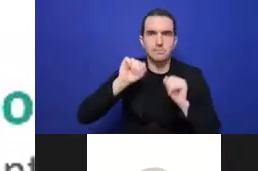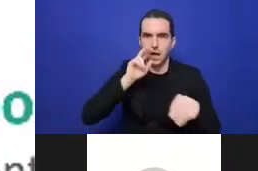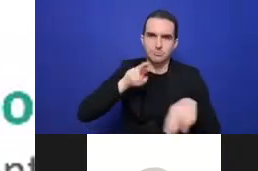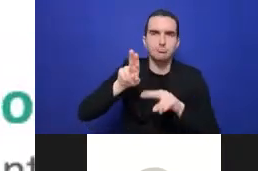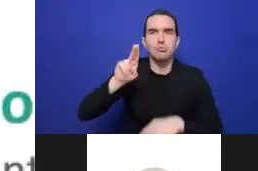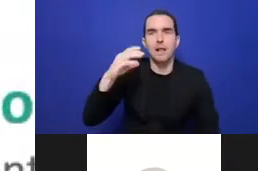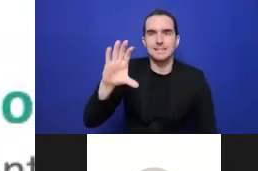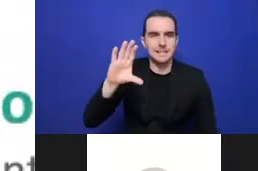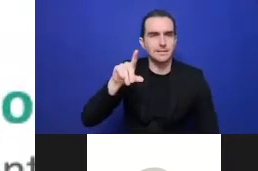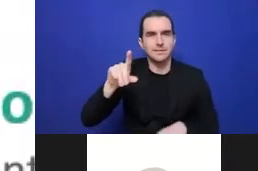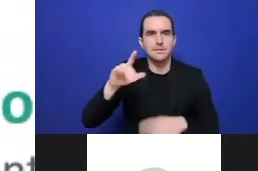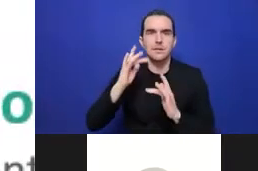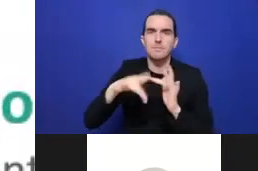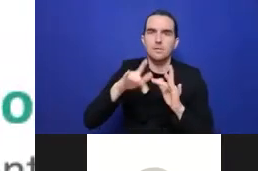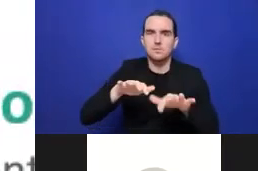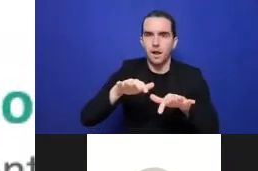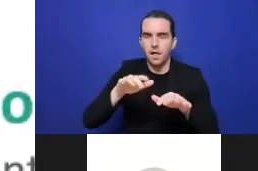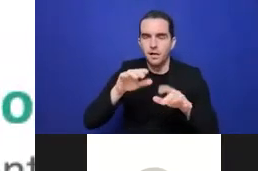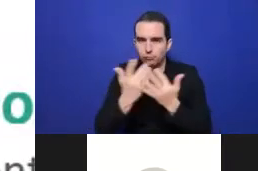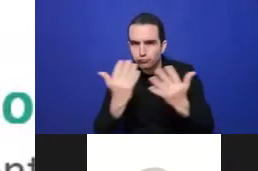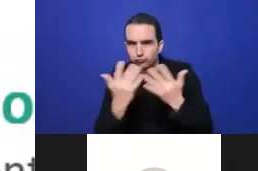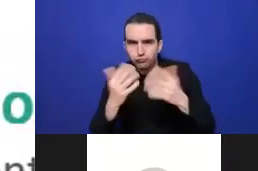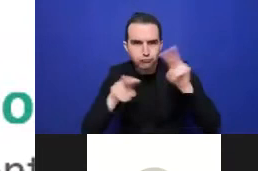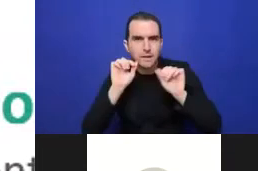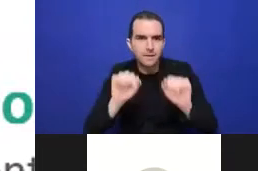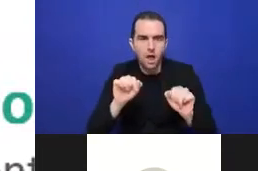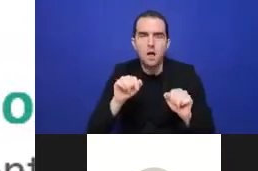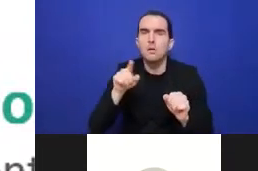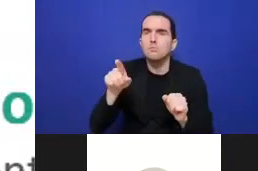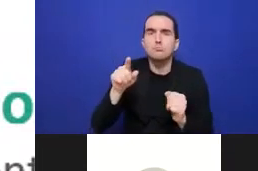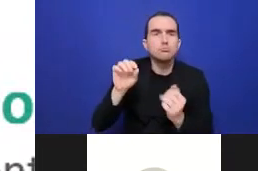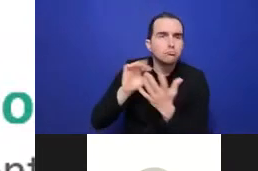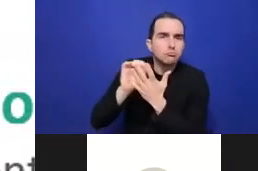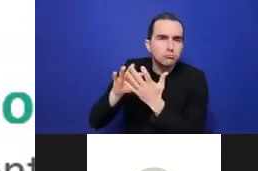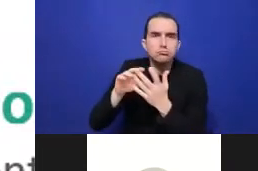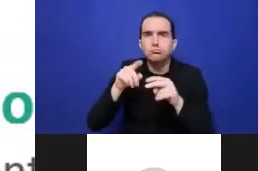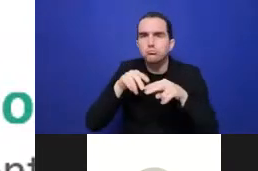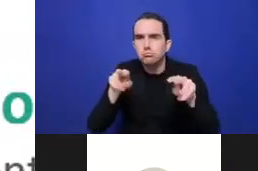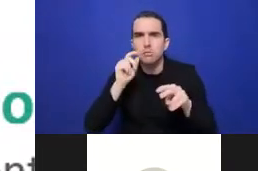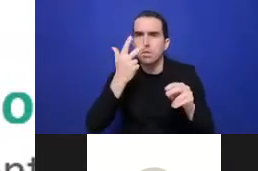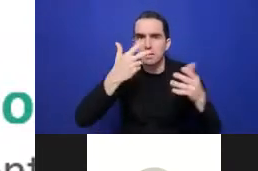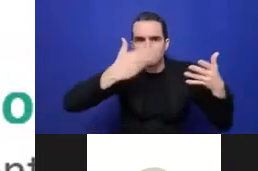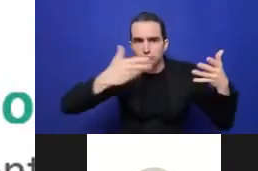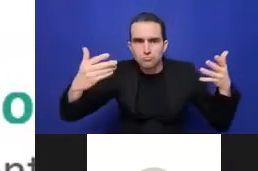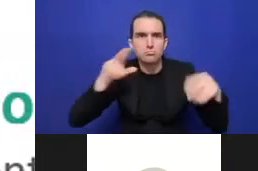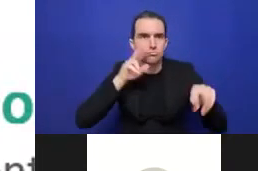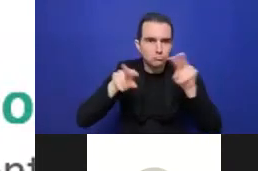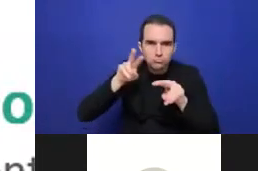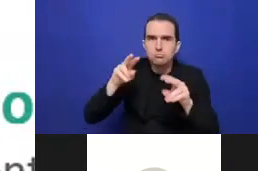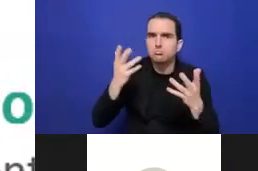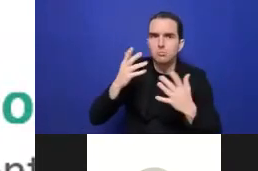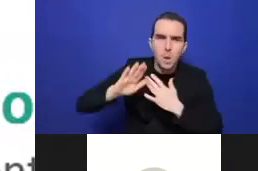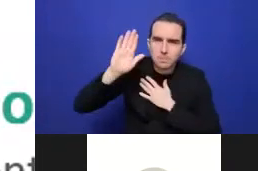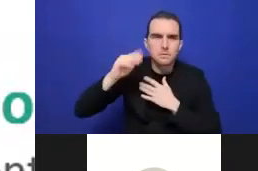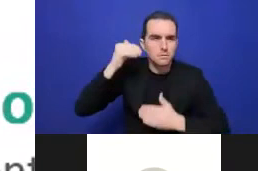and dashboards that showcase commitment and progress on UHC. We have the Baseline Review Portal, Progress